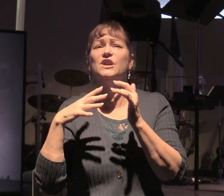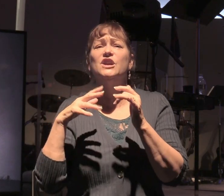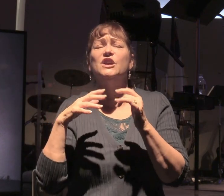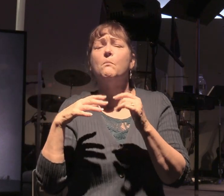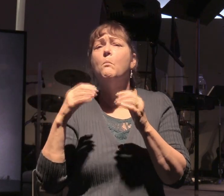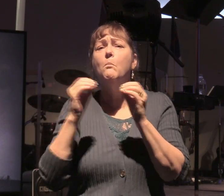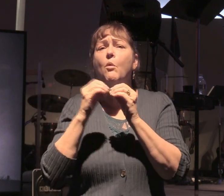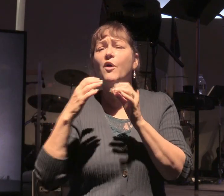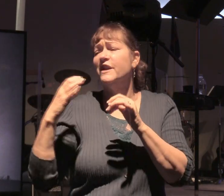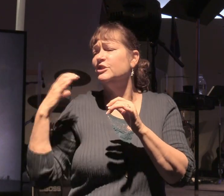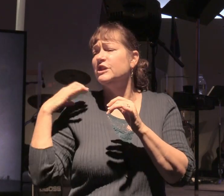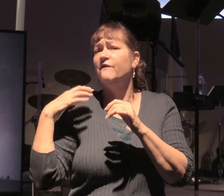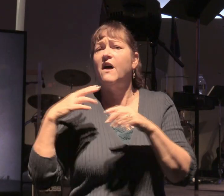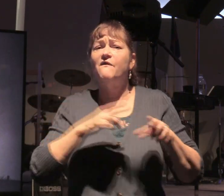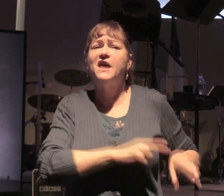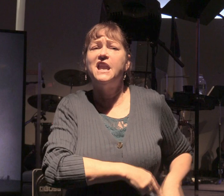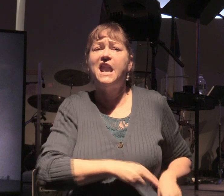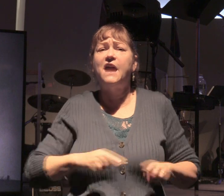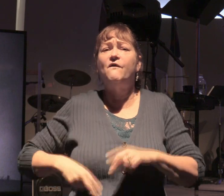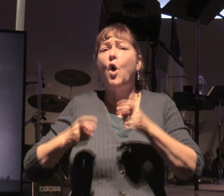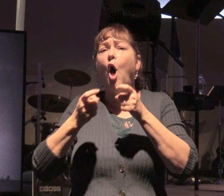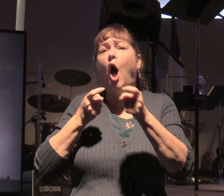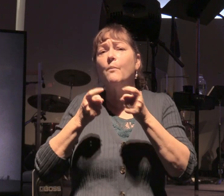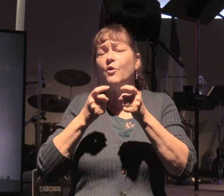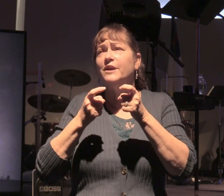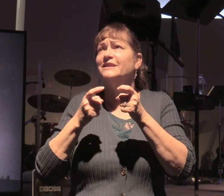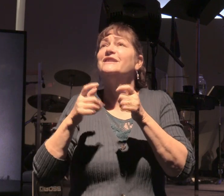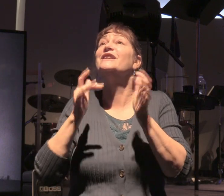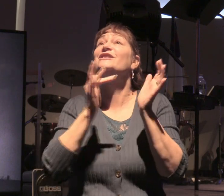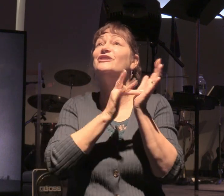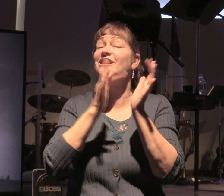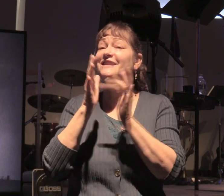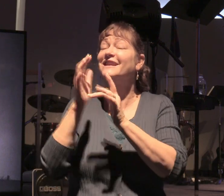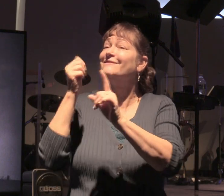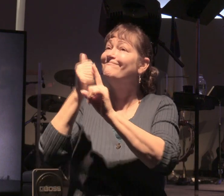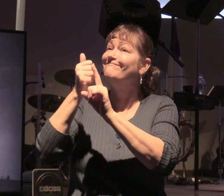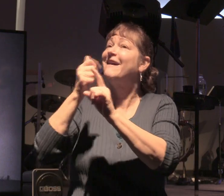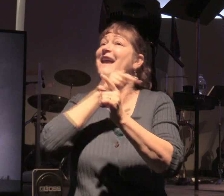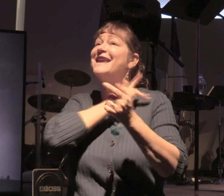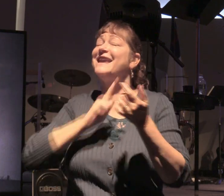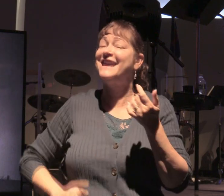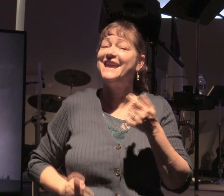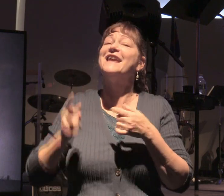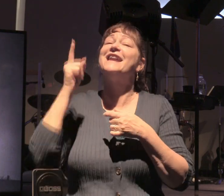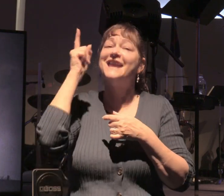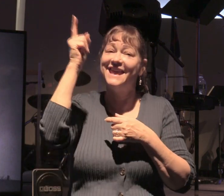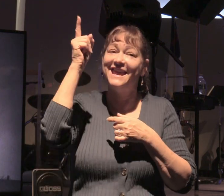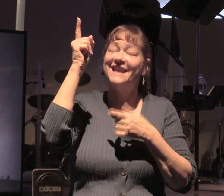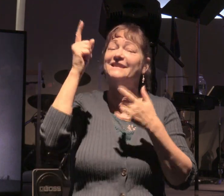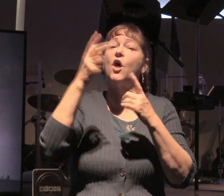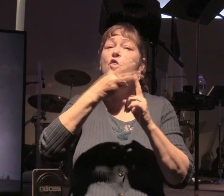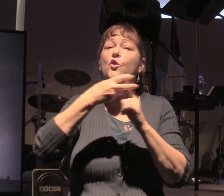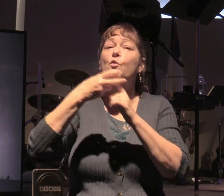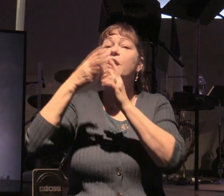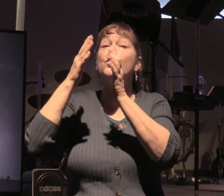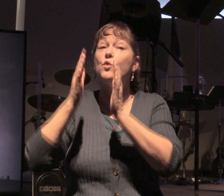is Lord and King, and he is the